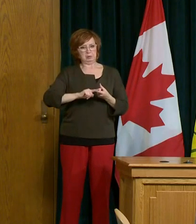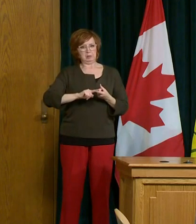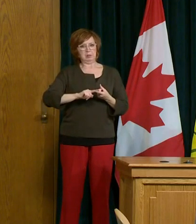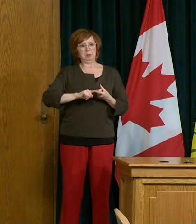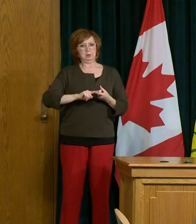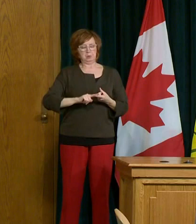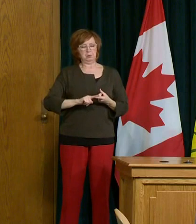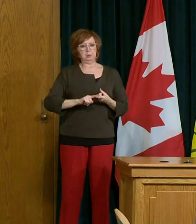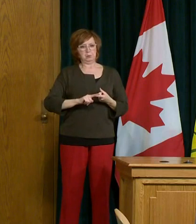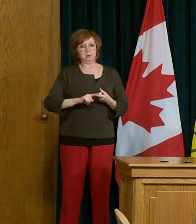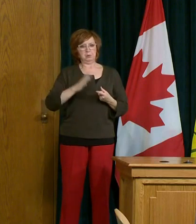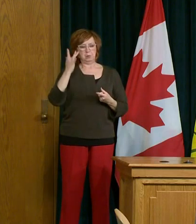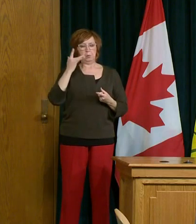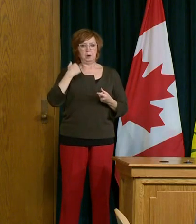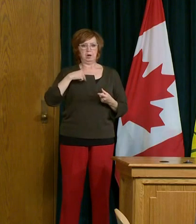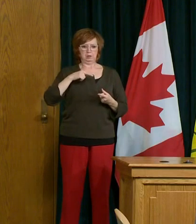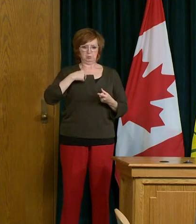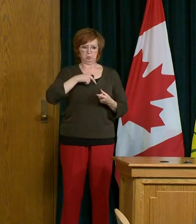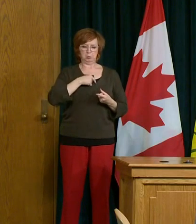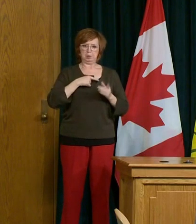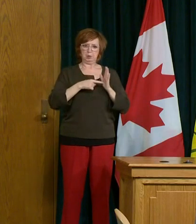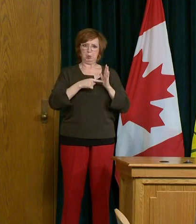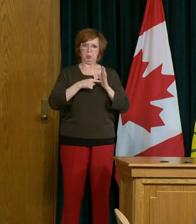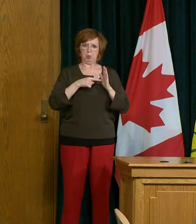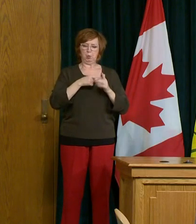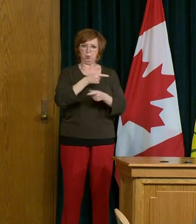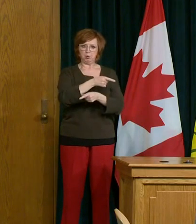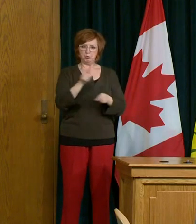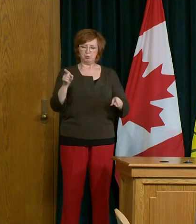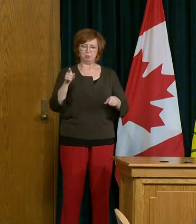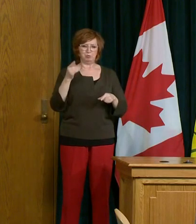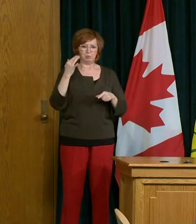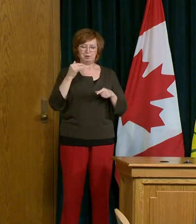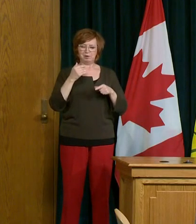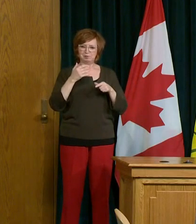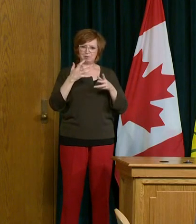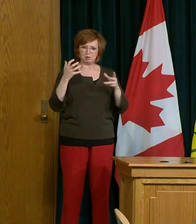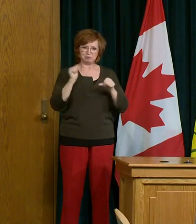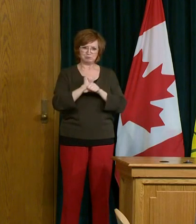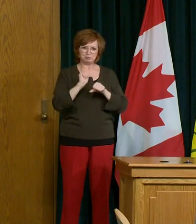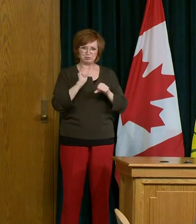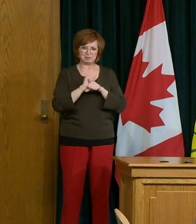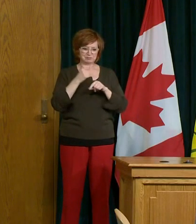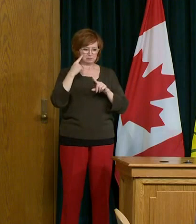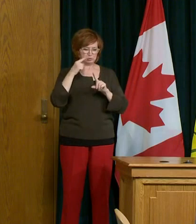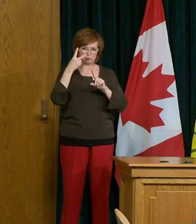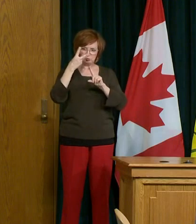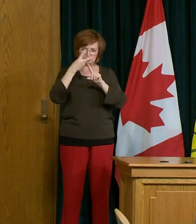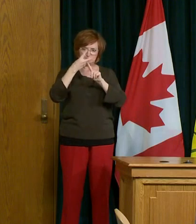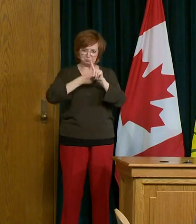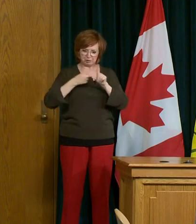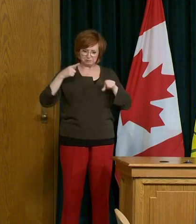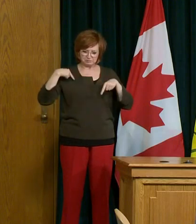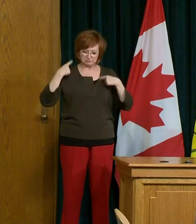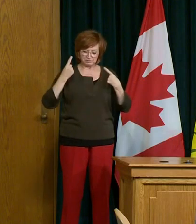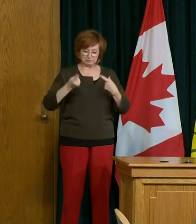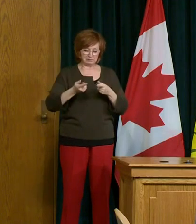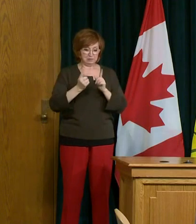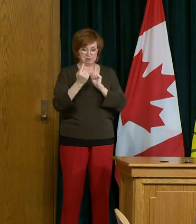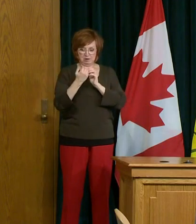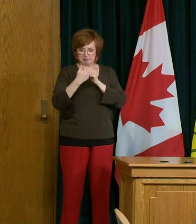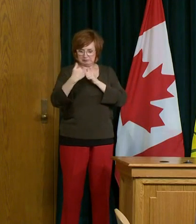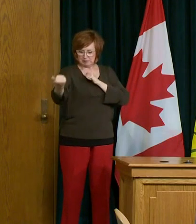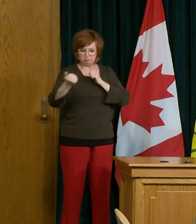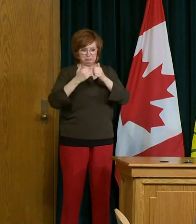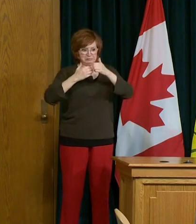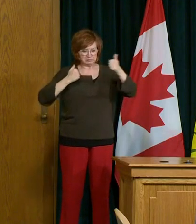a very disciplined way for the last 2 months. In fact, practicing to a fault physical distancing, that while gatherings of up